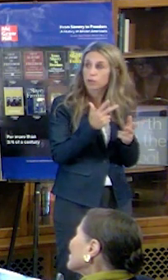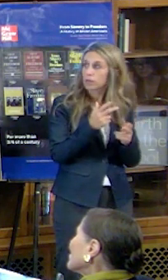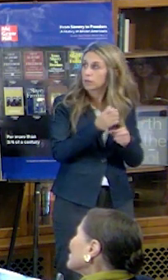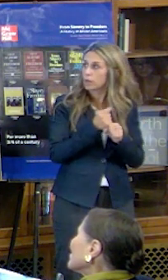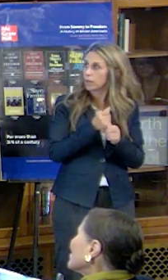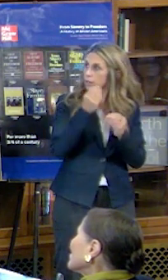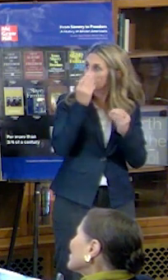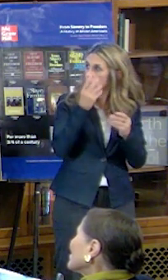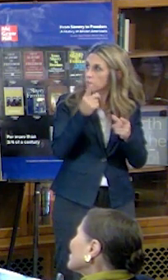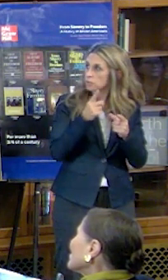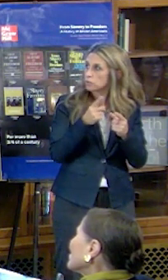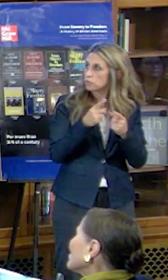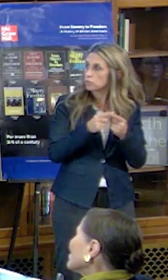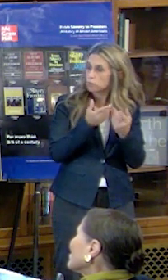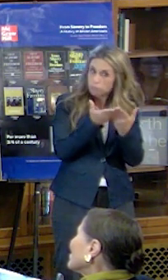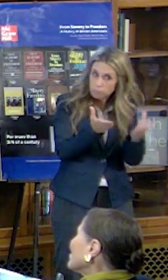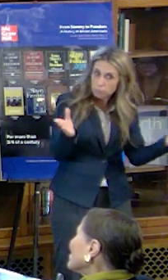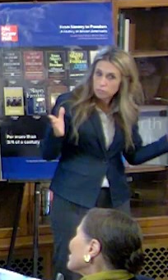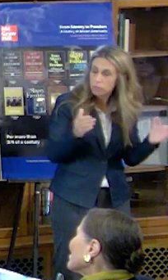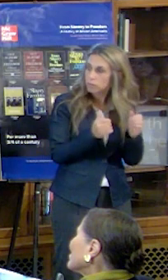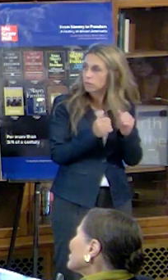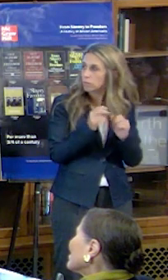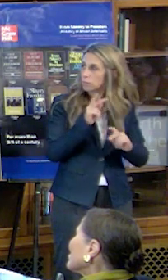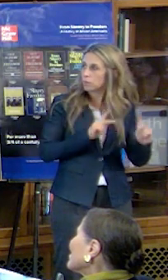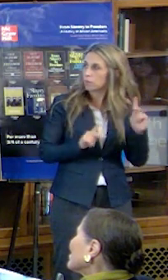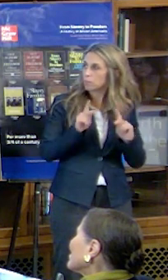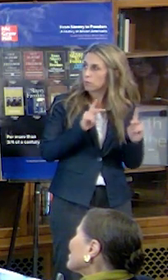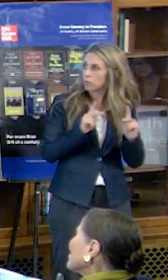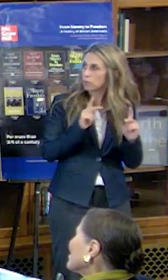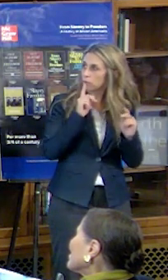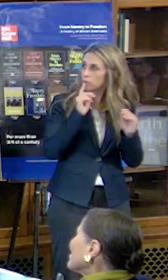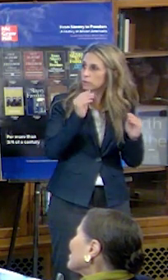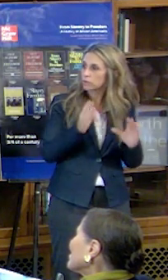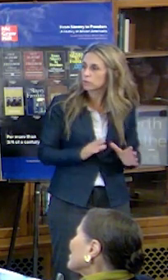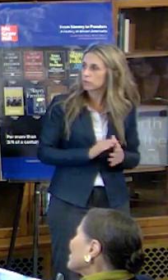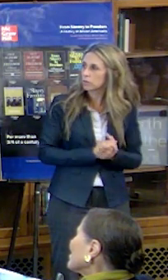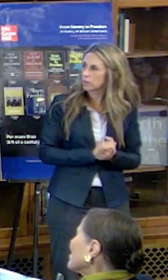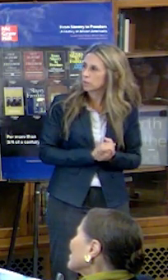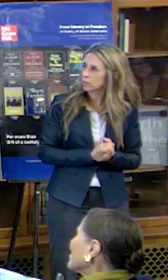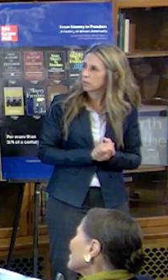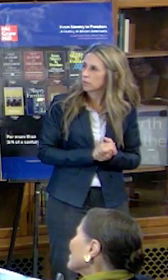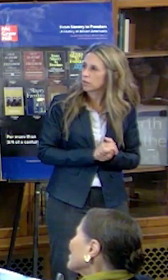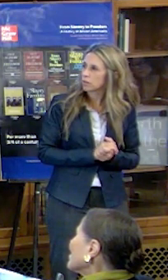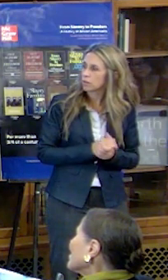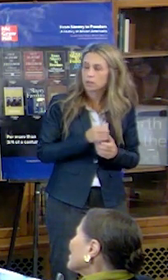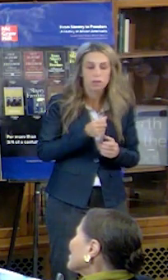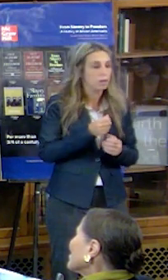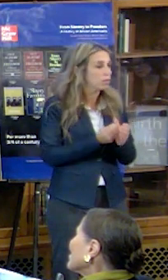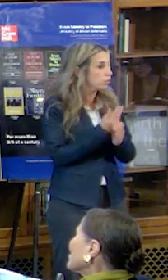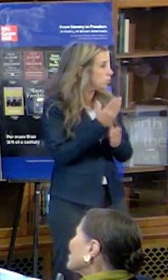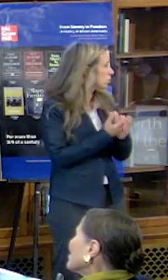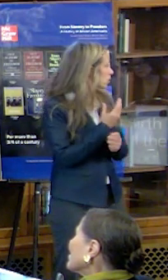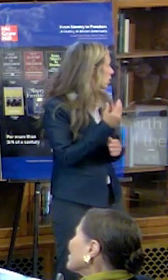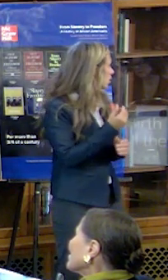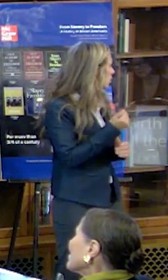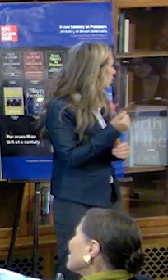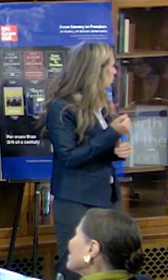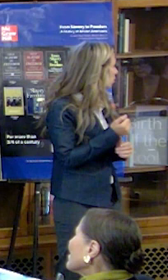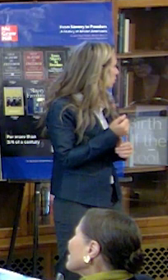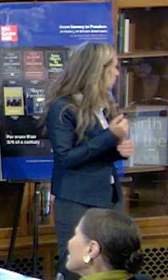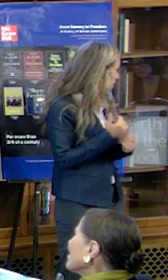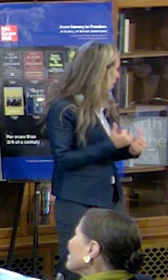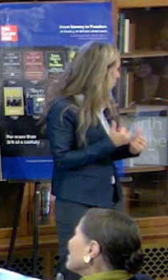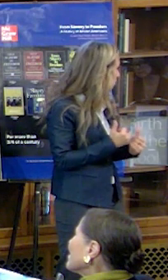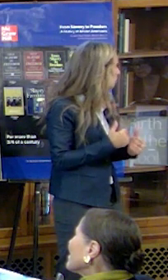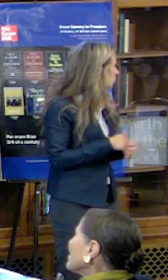masses especially through education through the teacher in the spring of 1925 Dr James Shepard opened up the campus